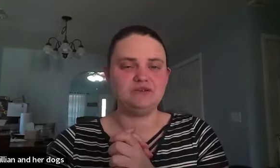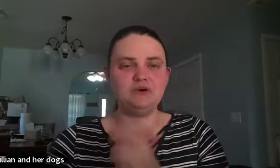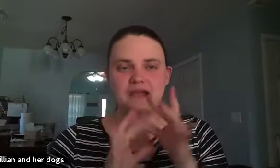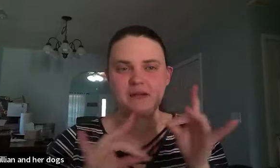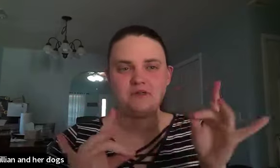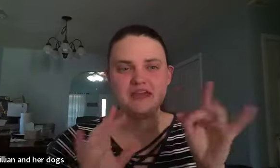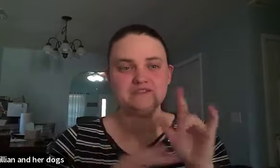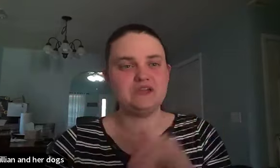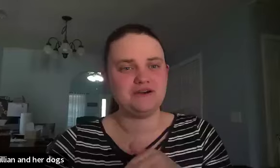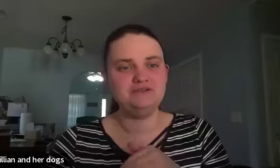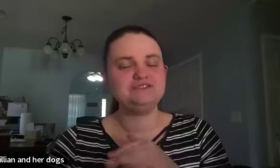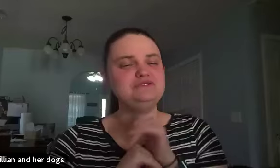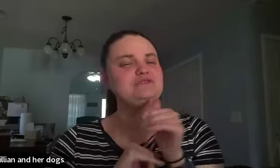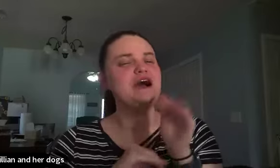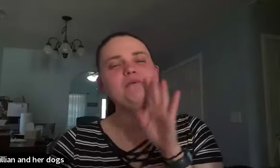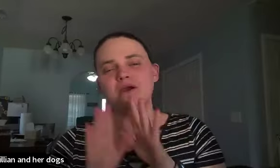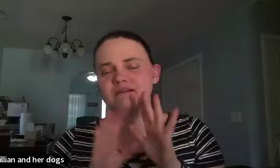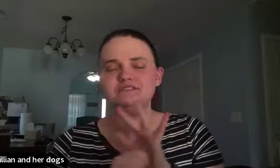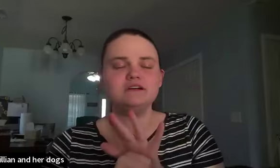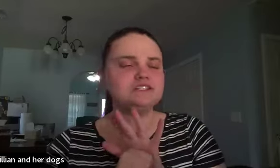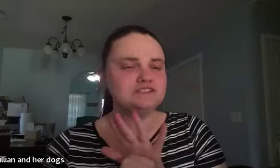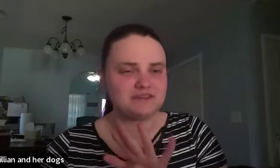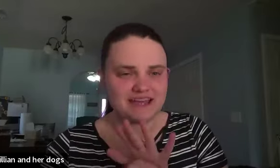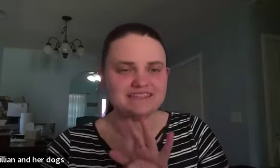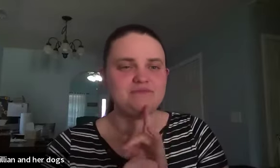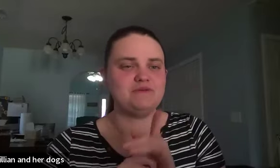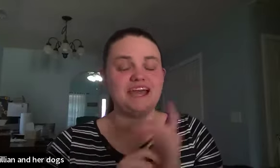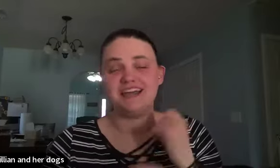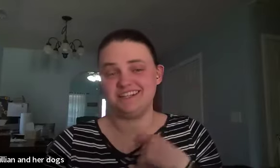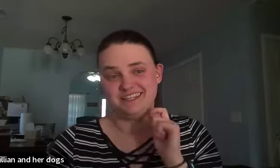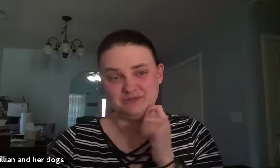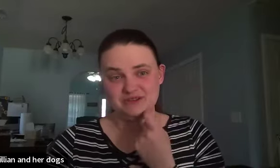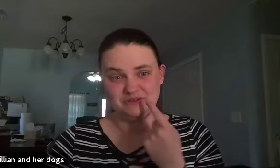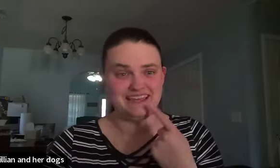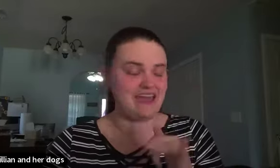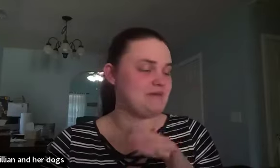and you'll pick up on that as we go. So do not worry. Do not stress. I promise. I just think it's really cool to say that.